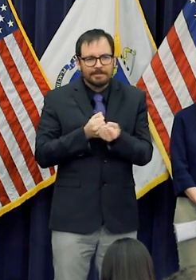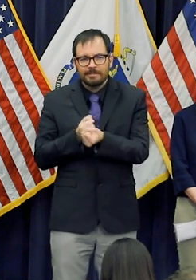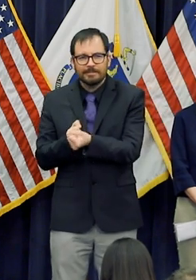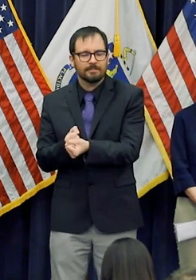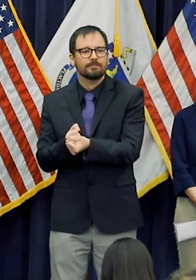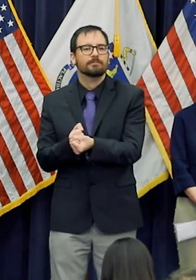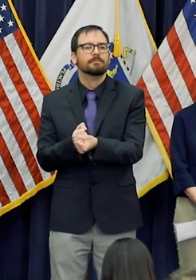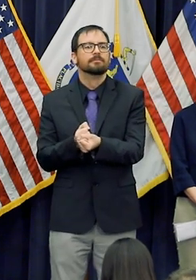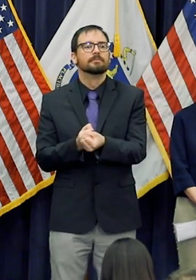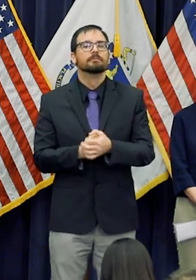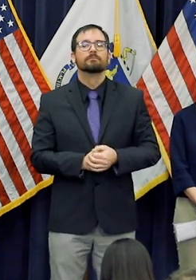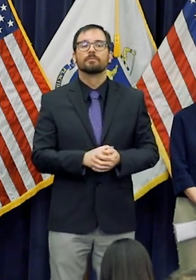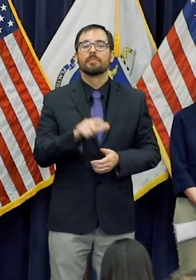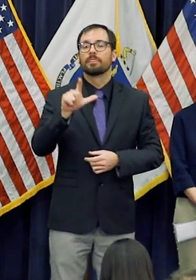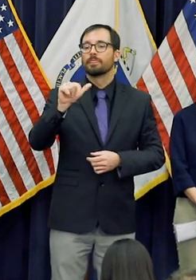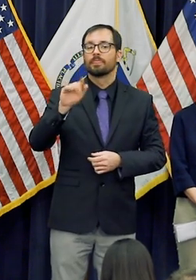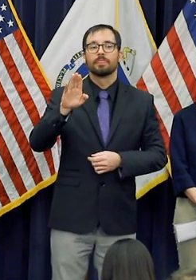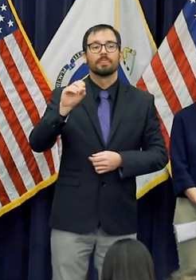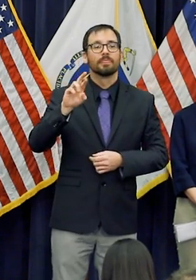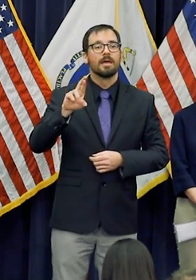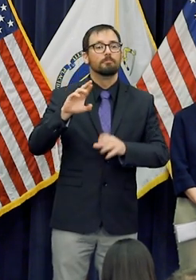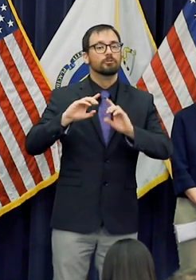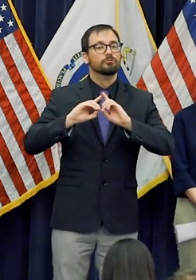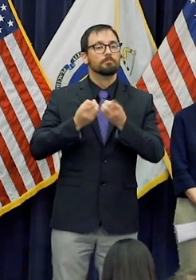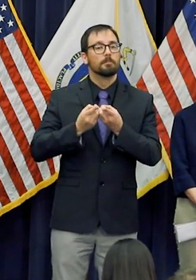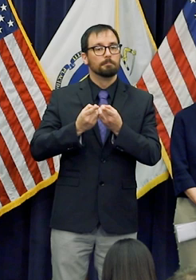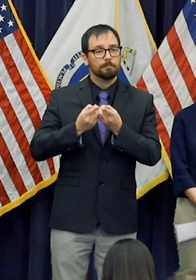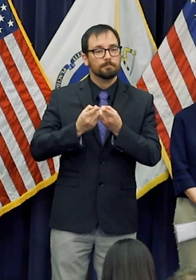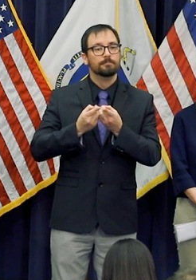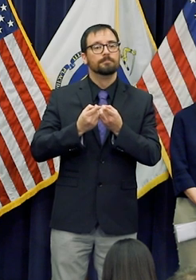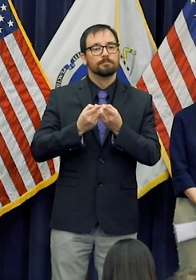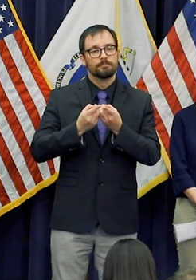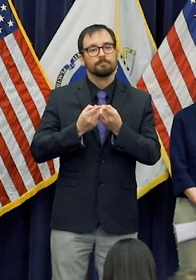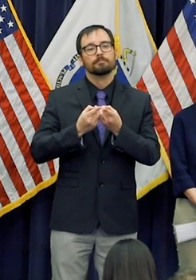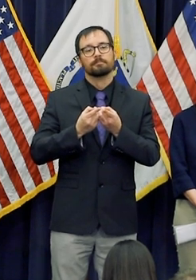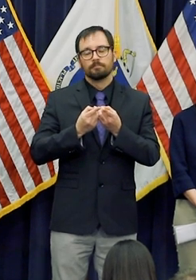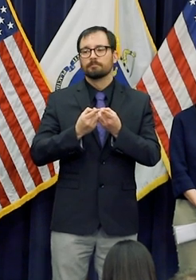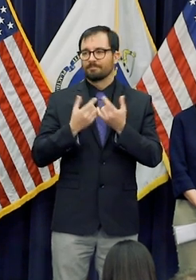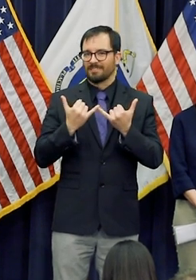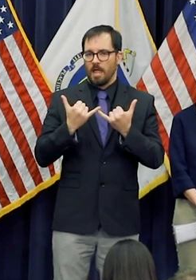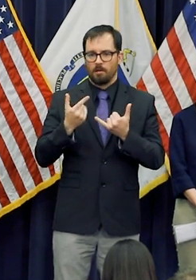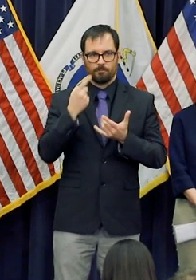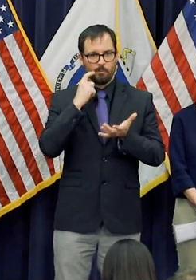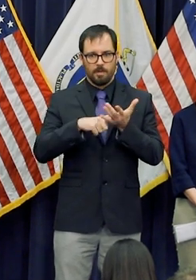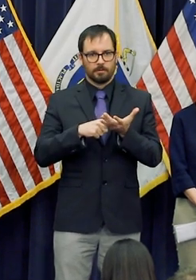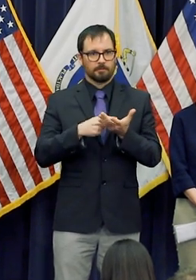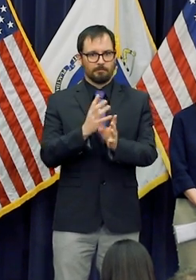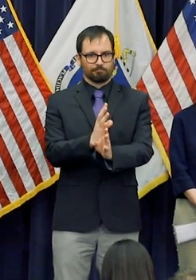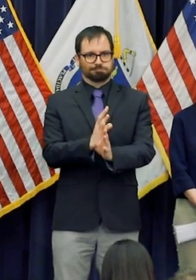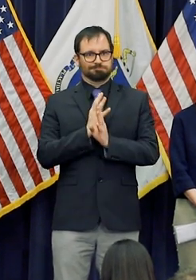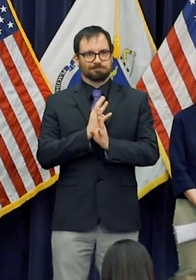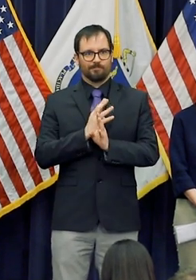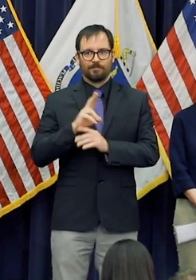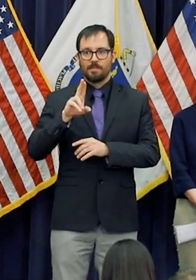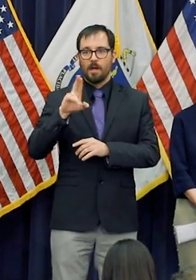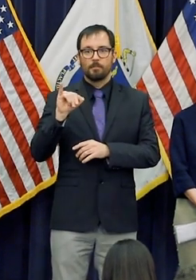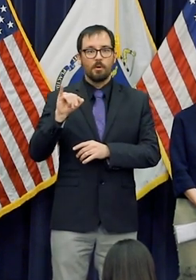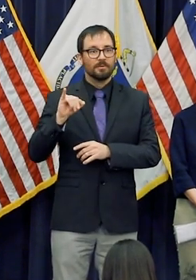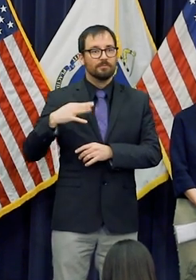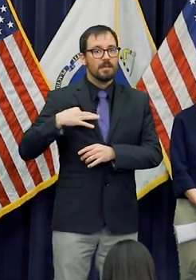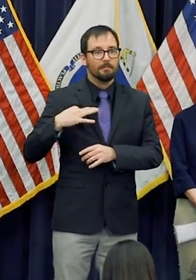of claims. Although, as we have said before, if people can apply online, that is preferred. We've also created a